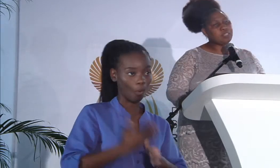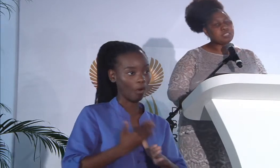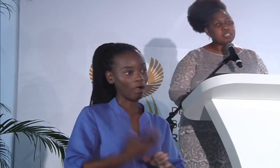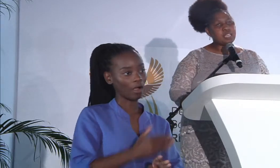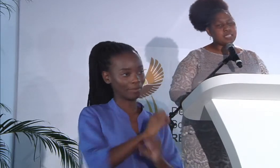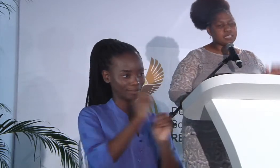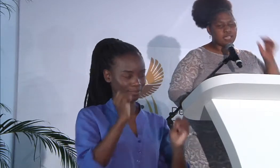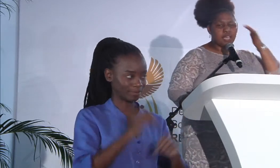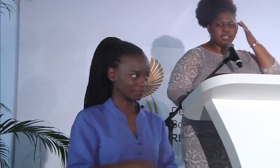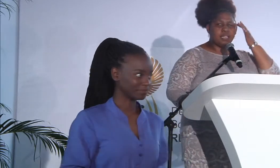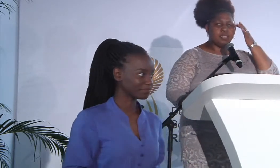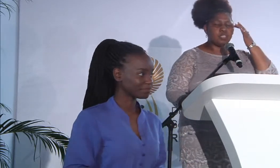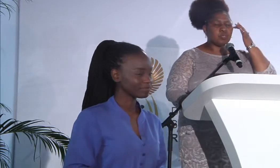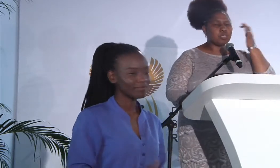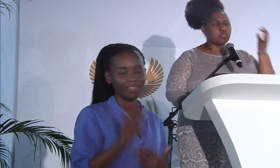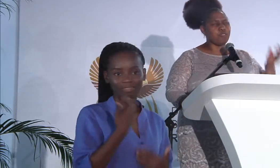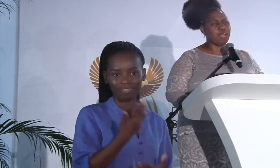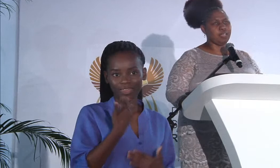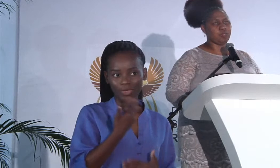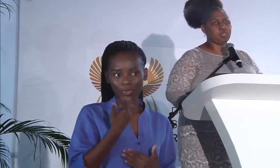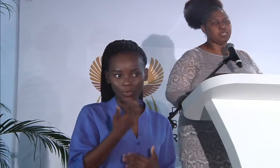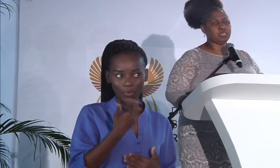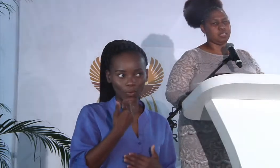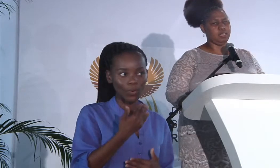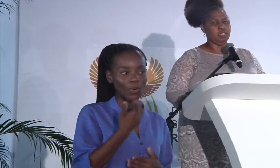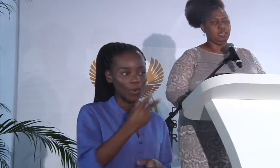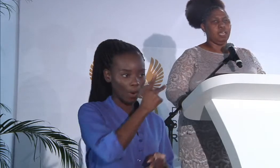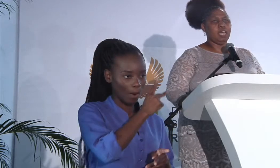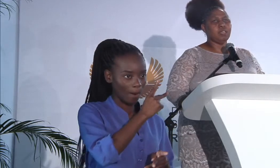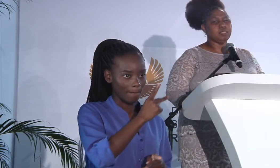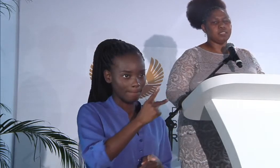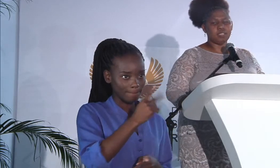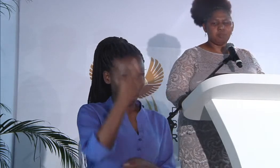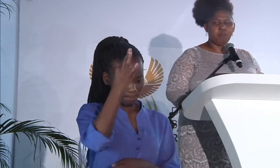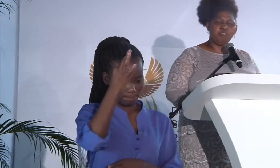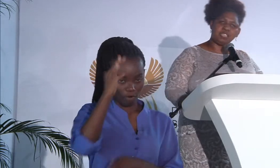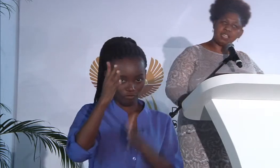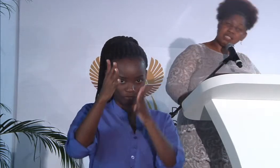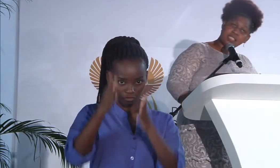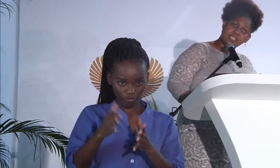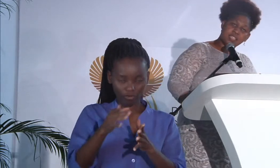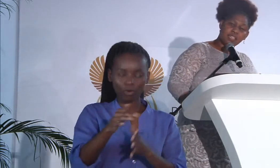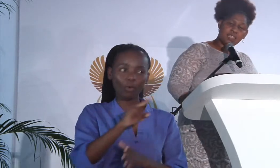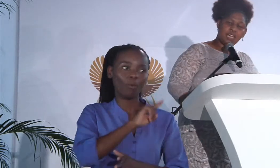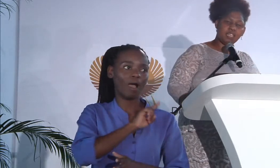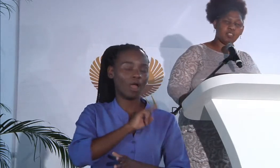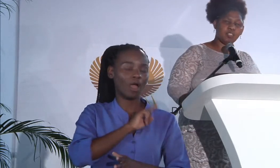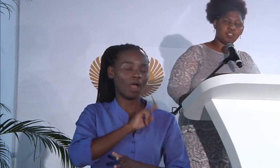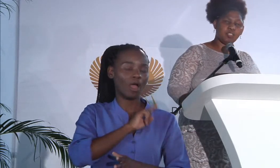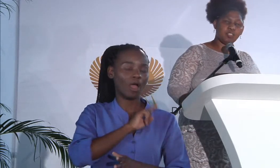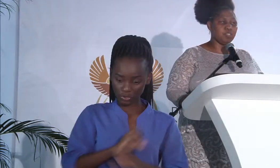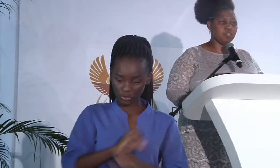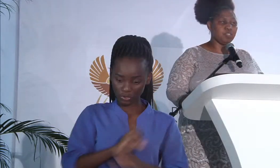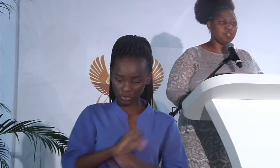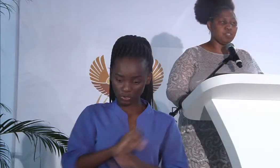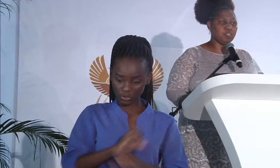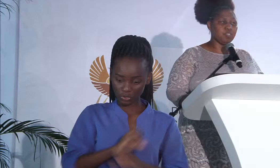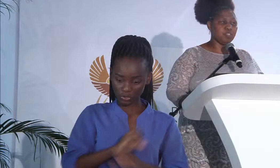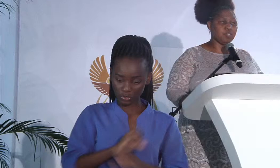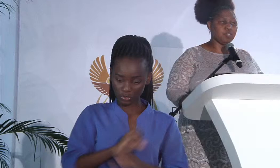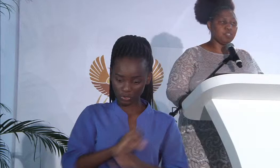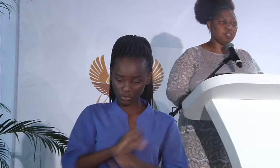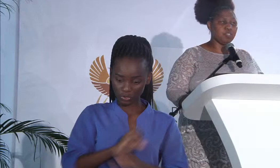without research and institutions of higher education and professors that actually believe in human